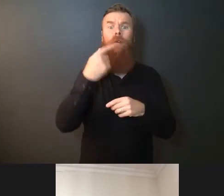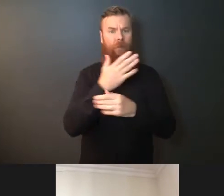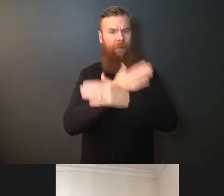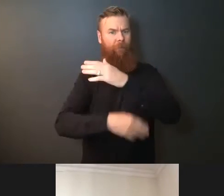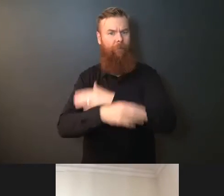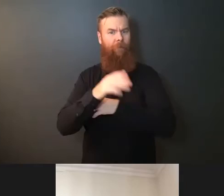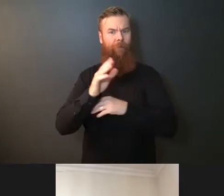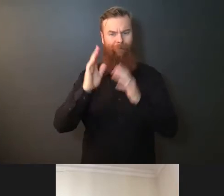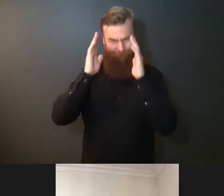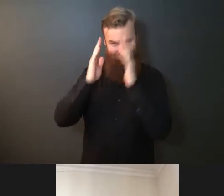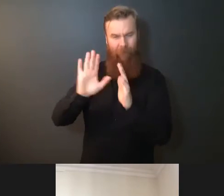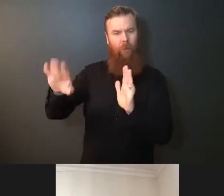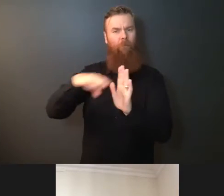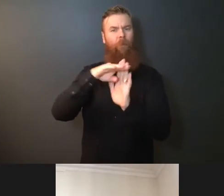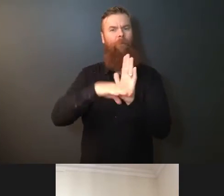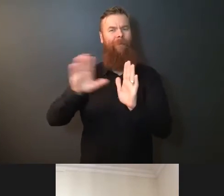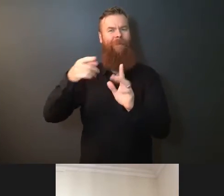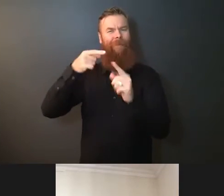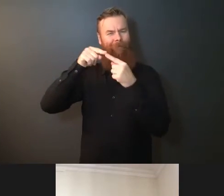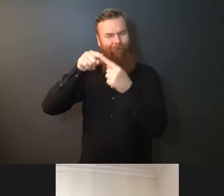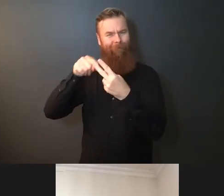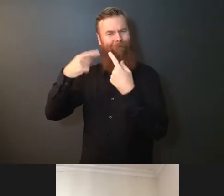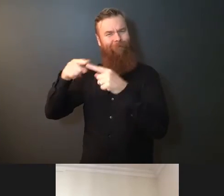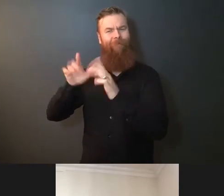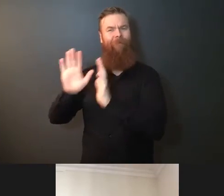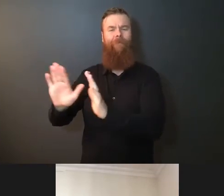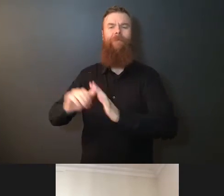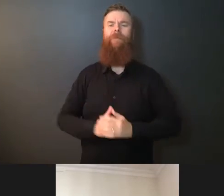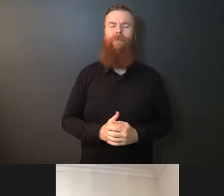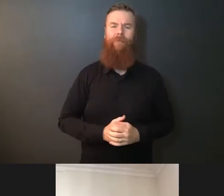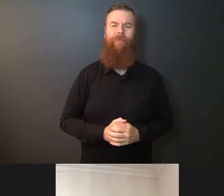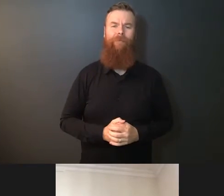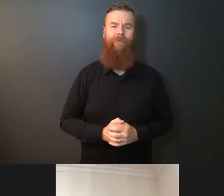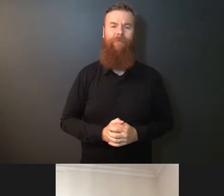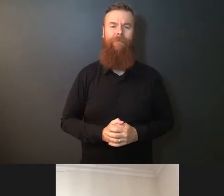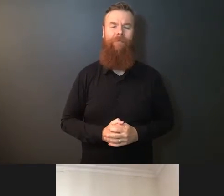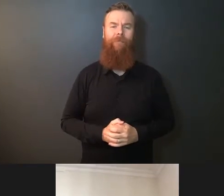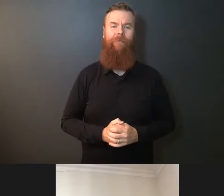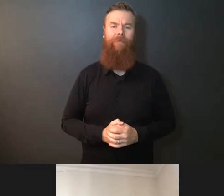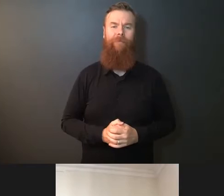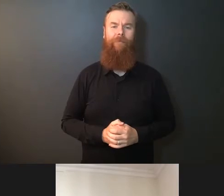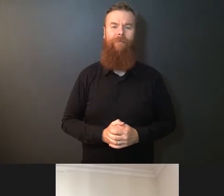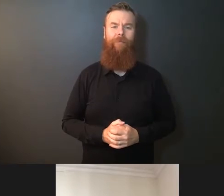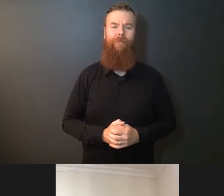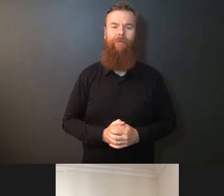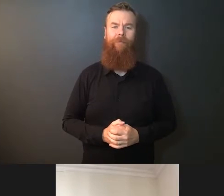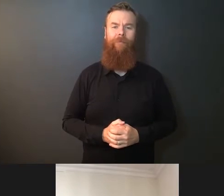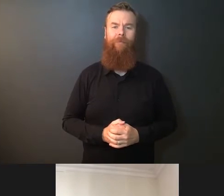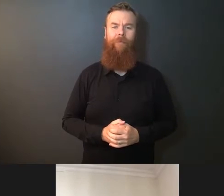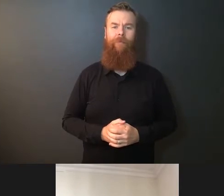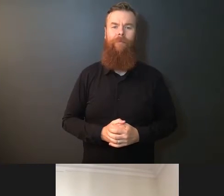Because basically, if you bring OPDs and